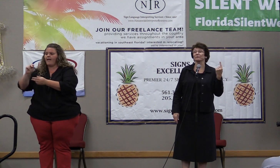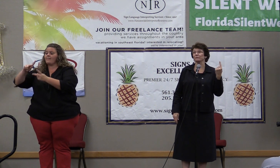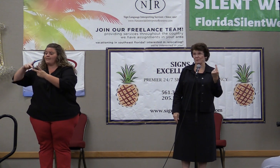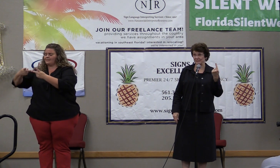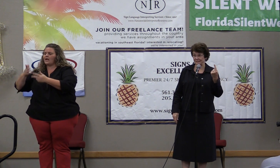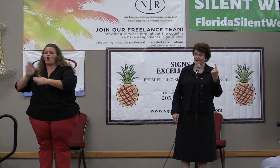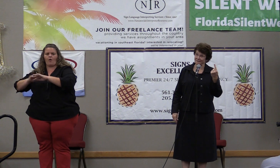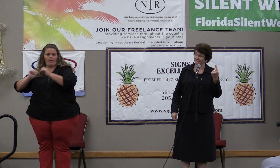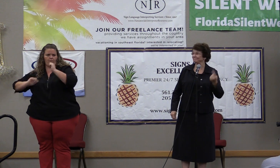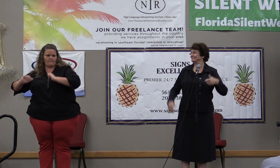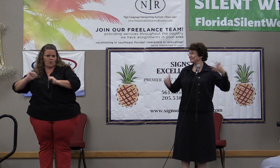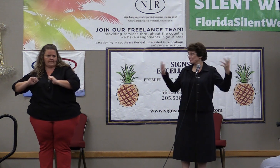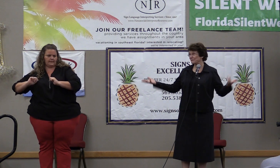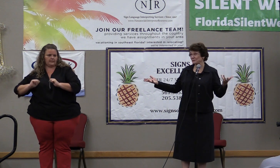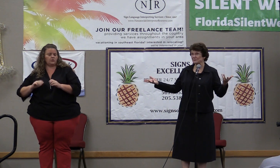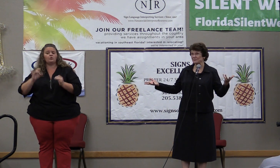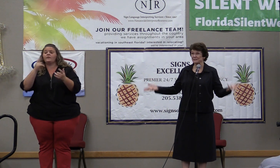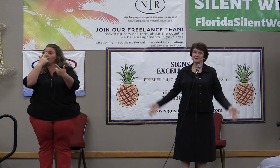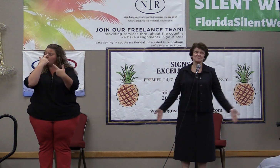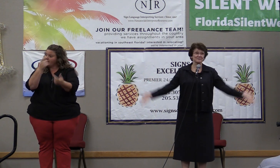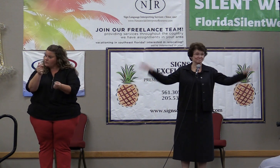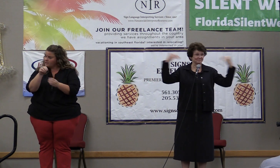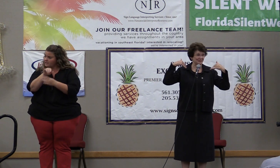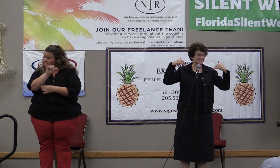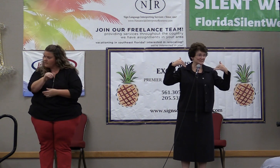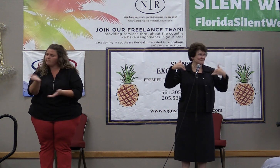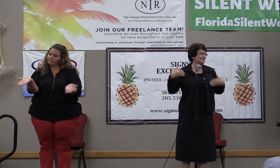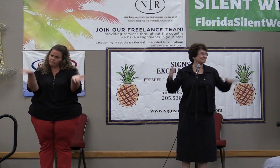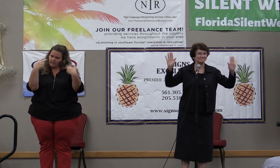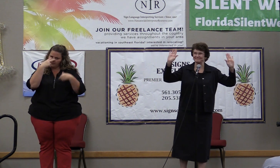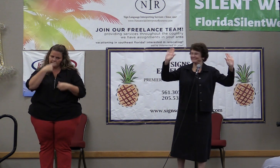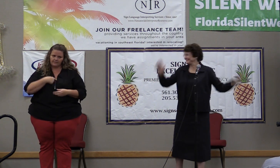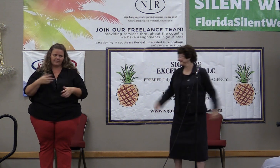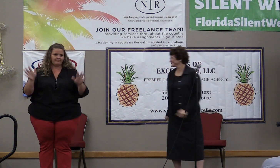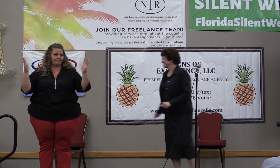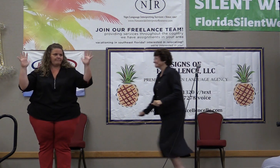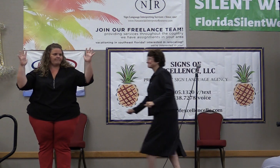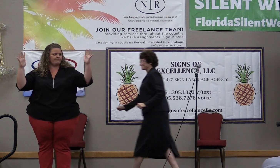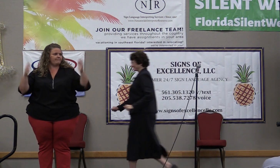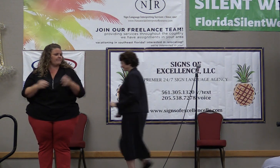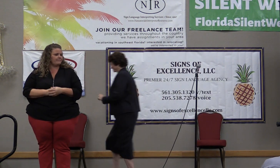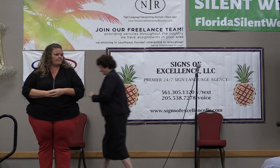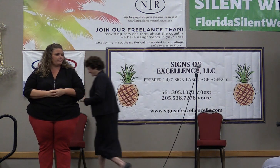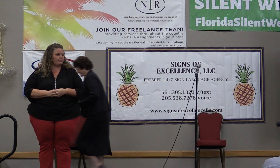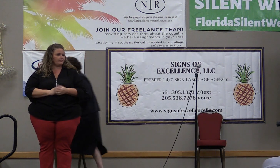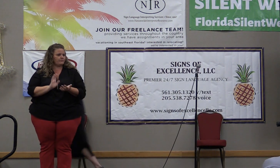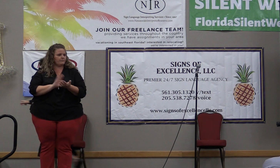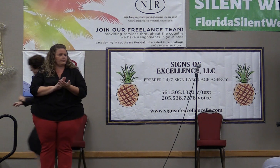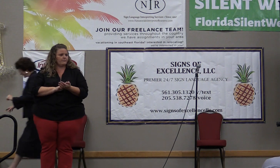be on the performance test. So if you're interested in those, come see me.